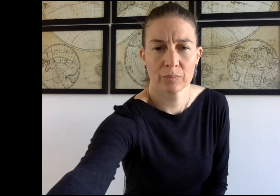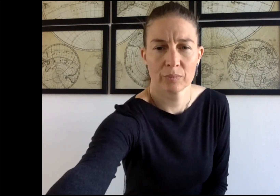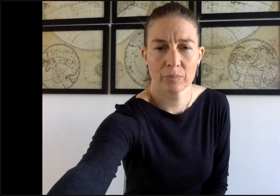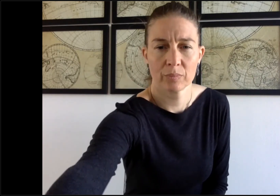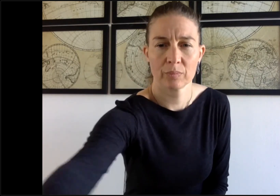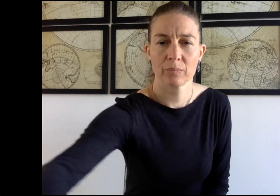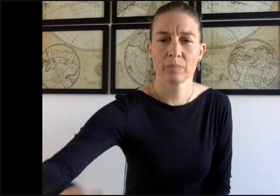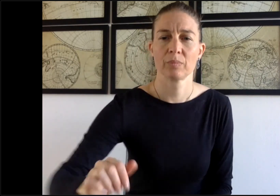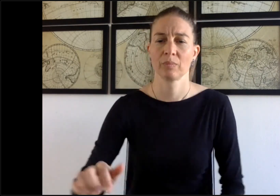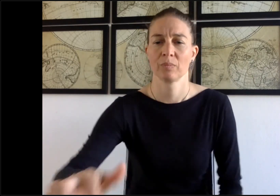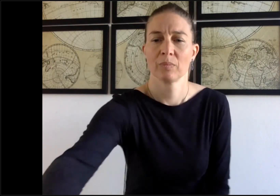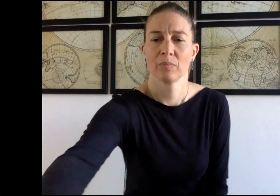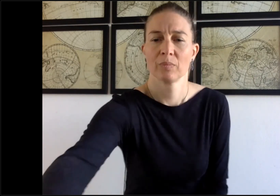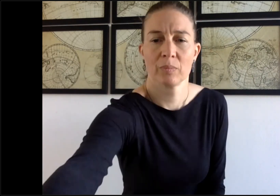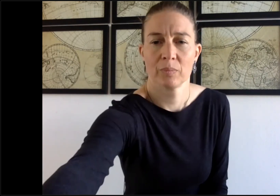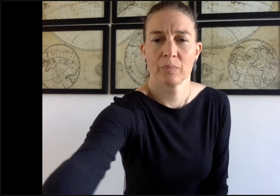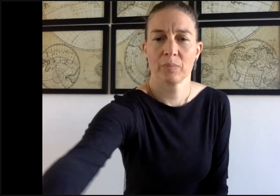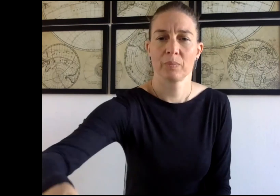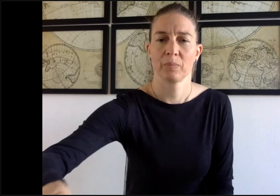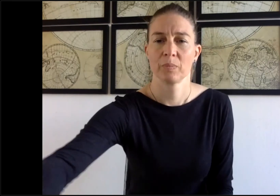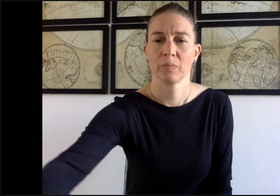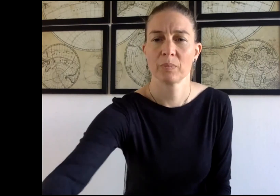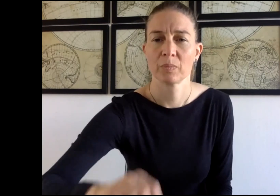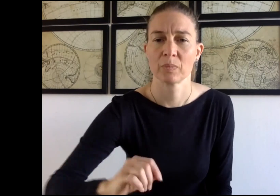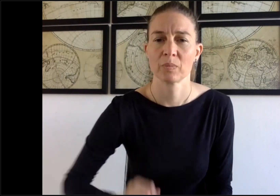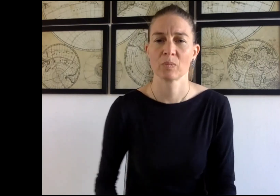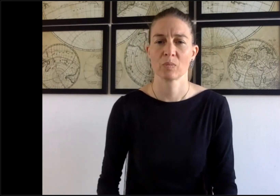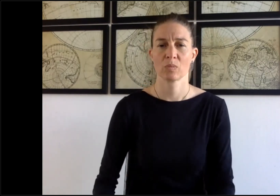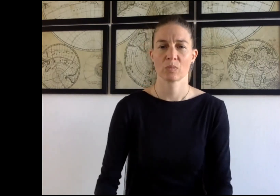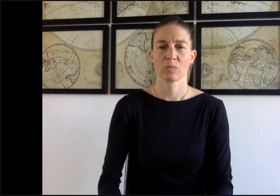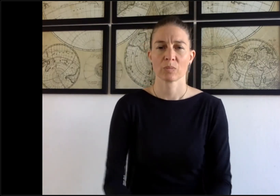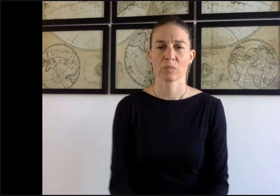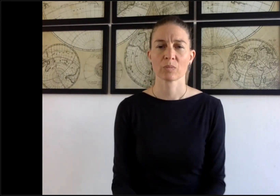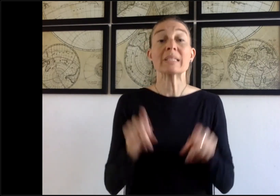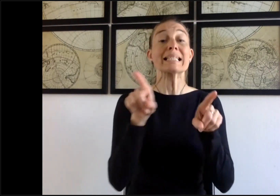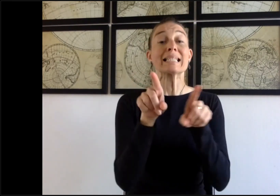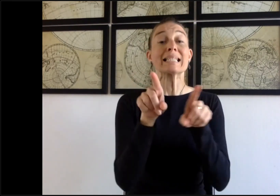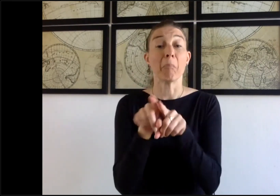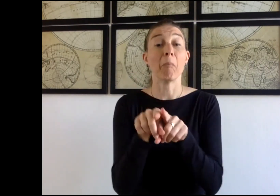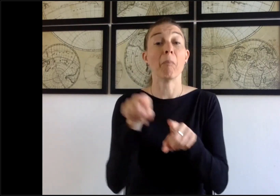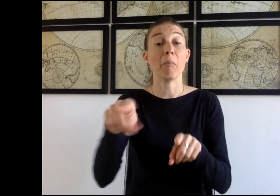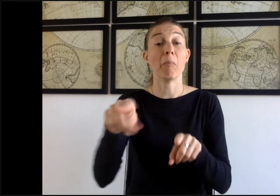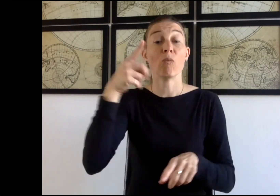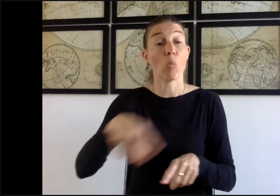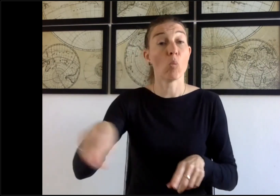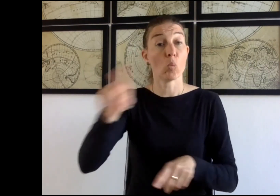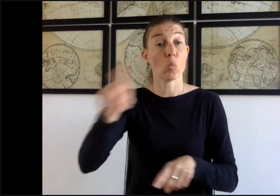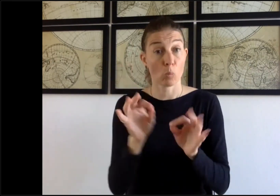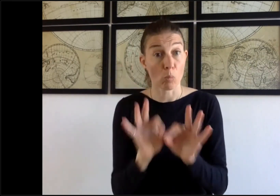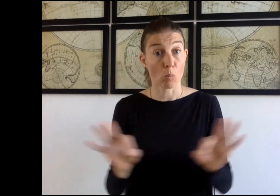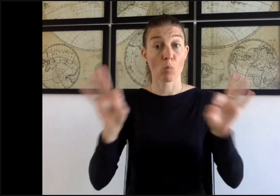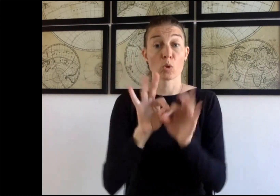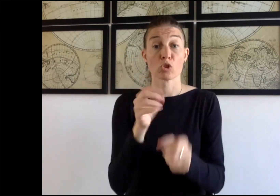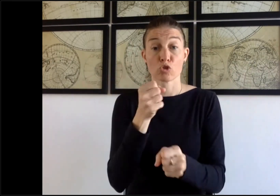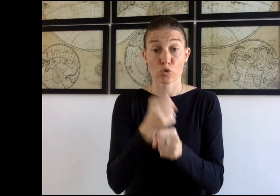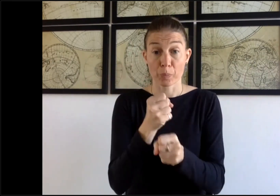with employment, the focal point for the implementation of the Convention, has been funding a network of experts